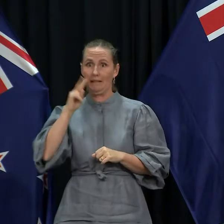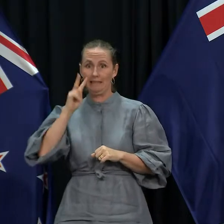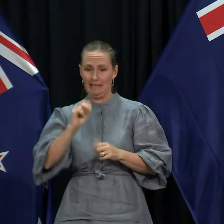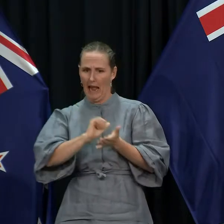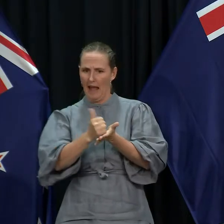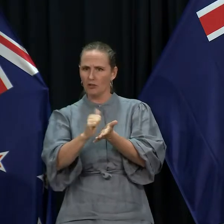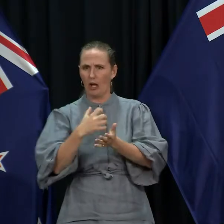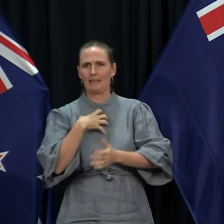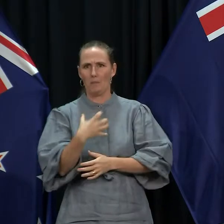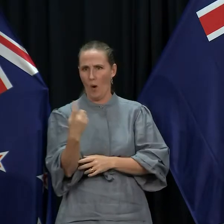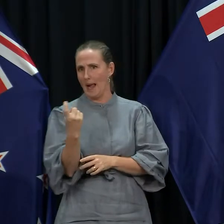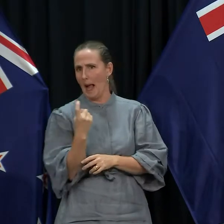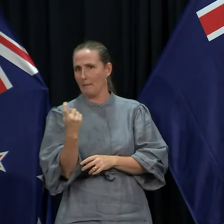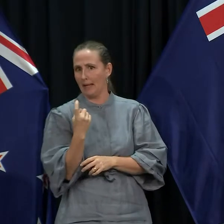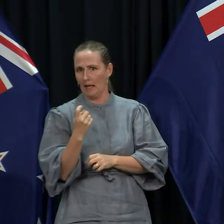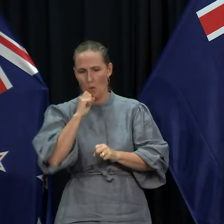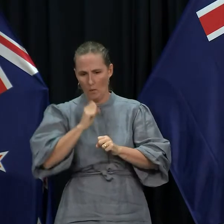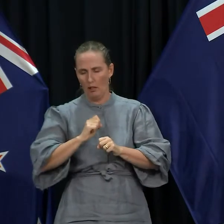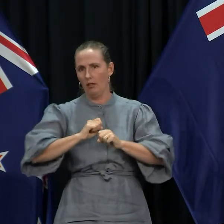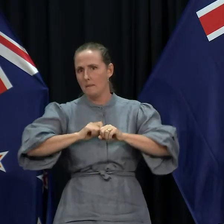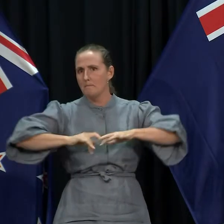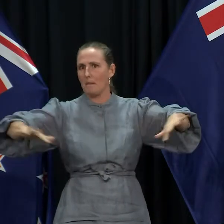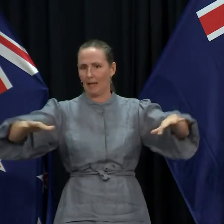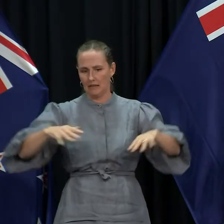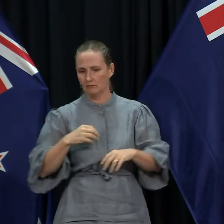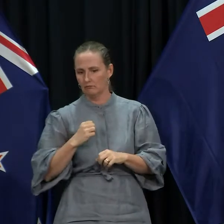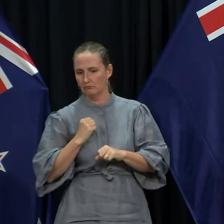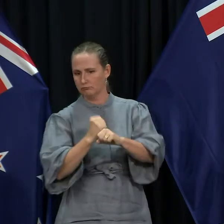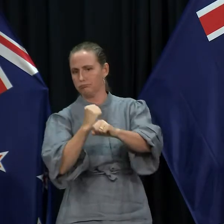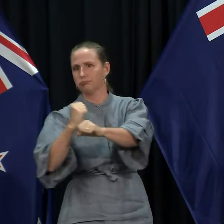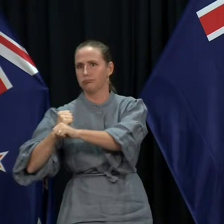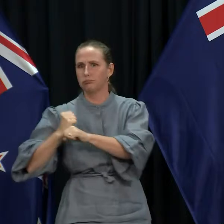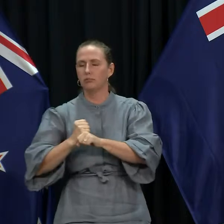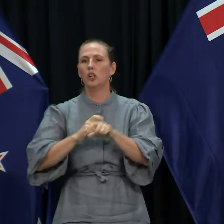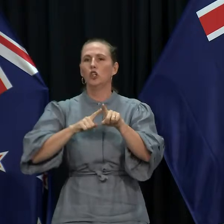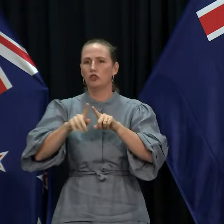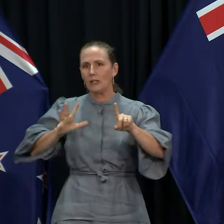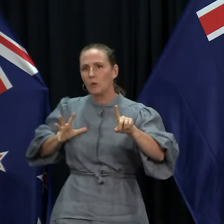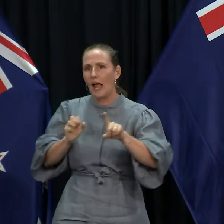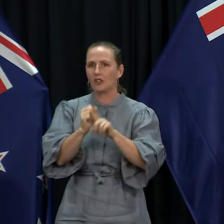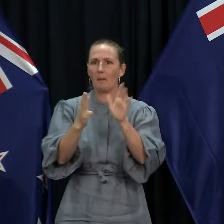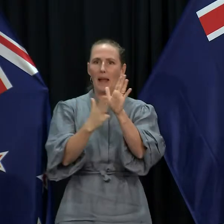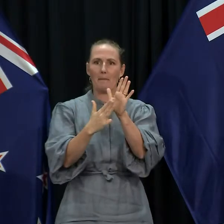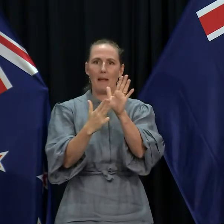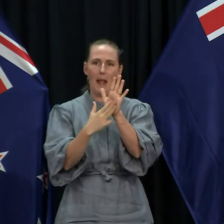campaign and our providers are out there with MMR getting that catch-up well underway.